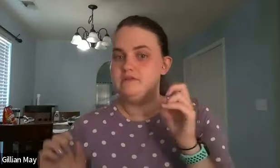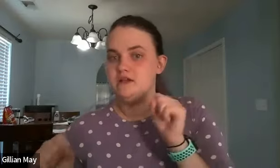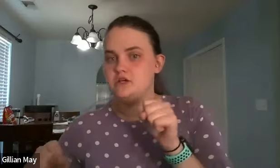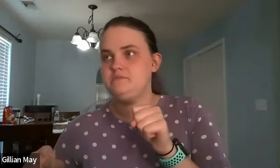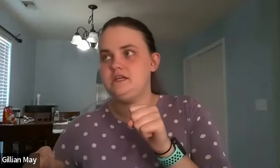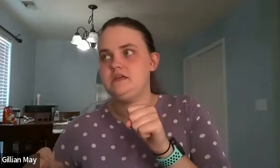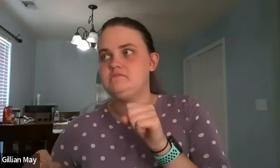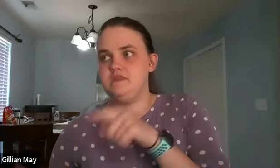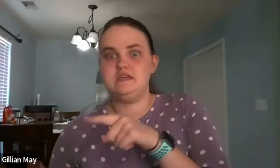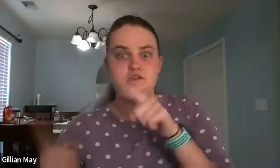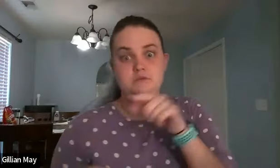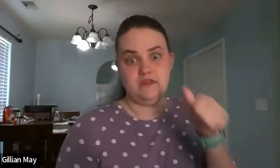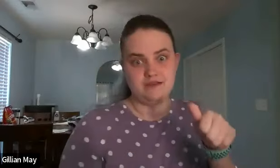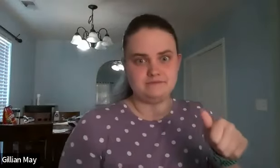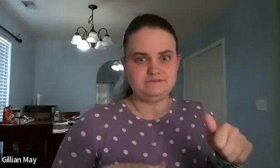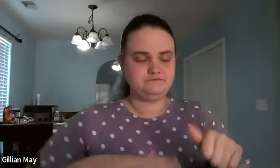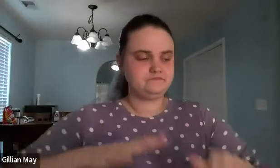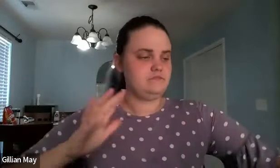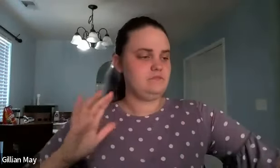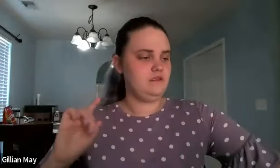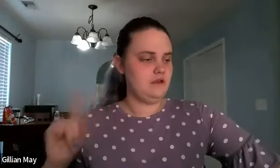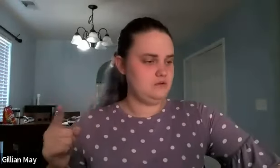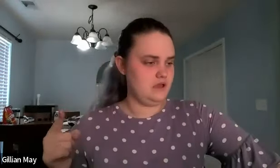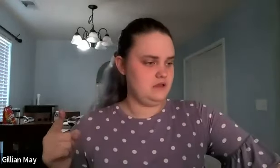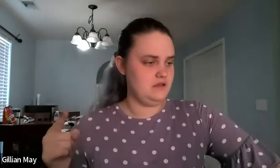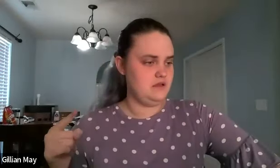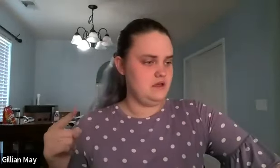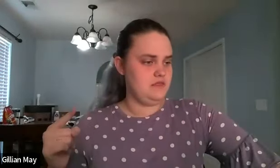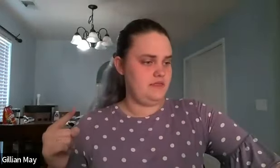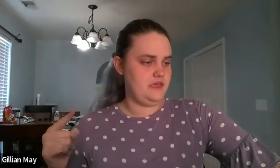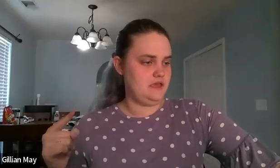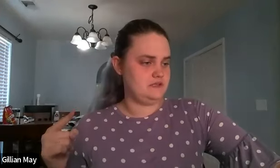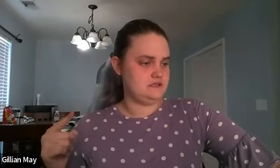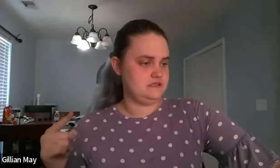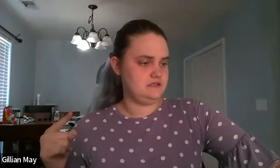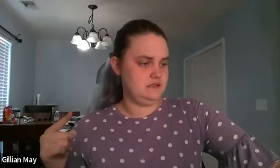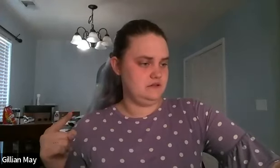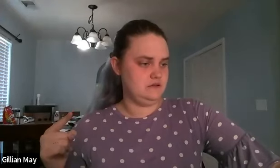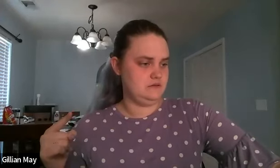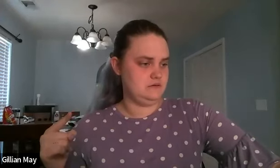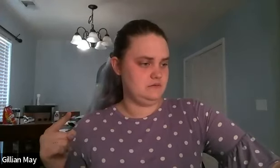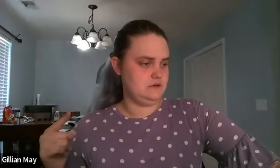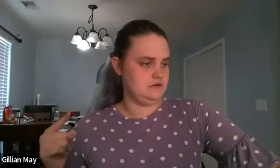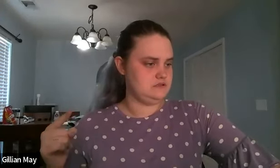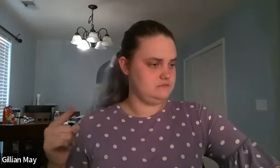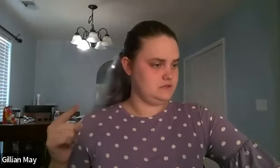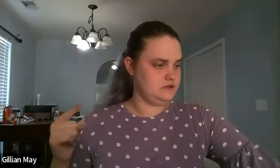that could be this or it could be that. Okay, then let's see. Where else am